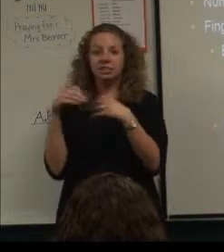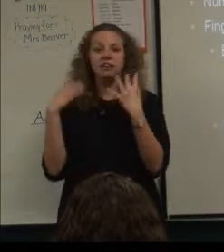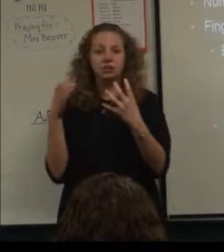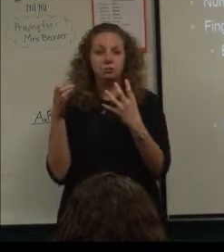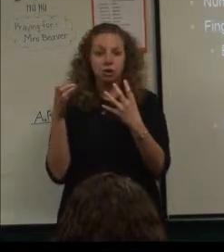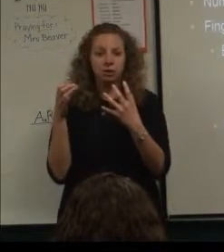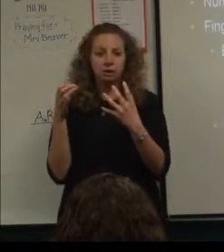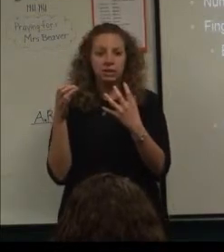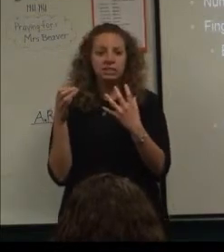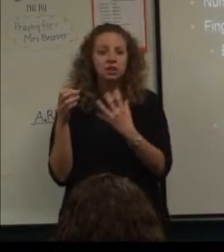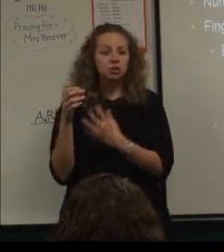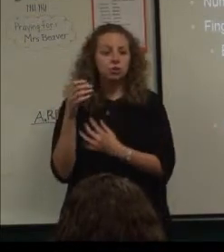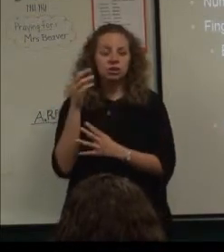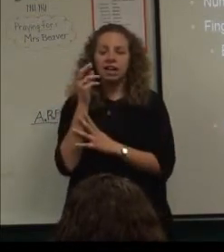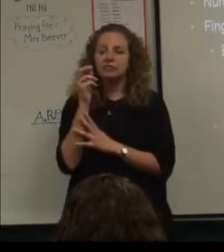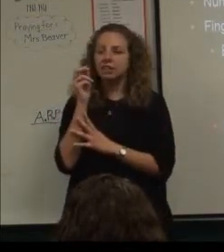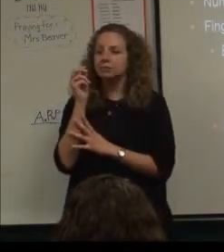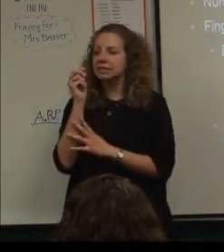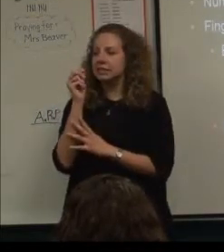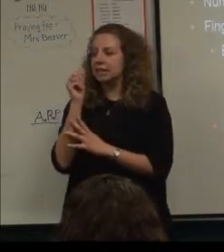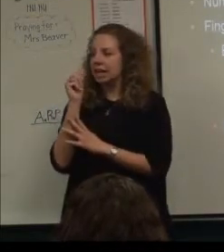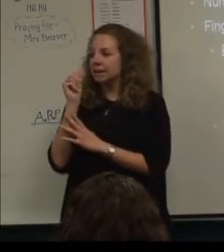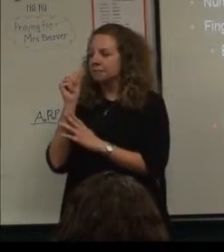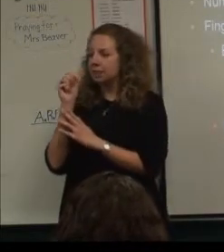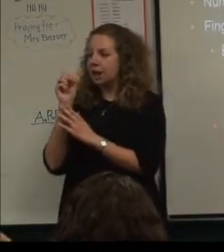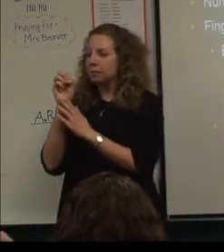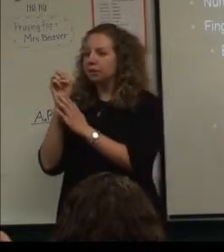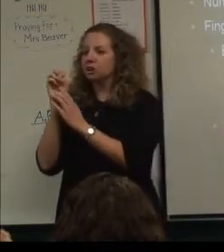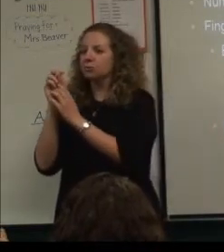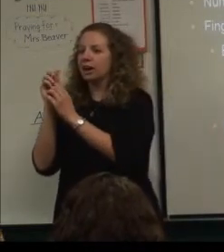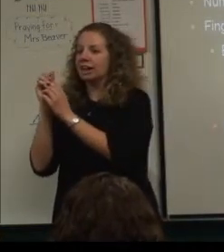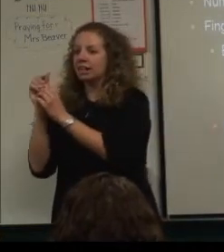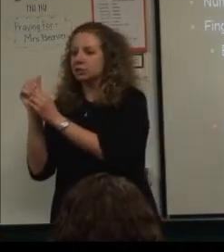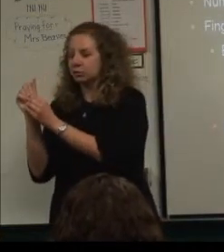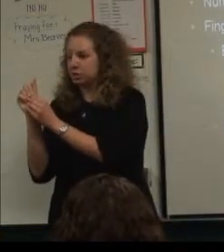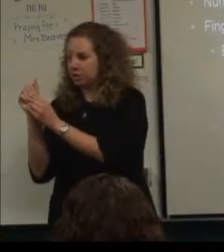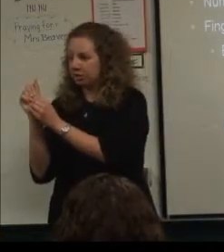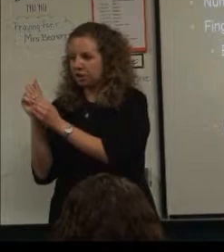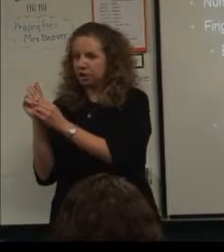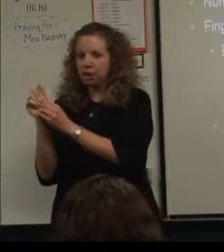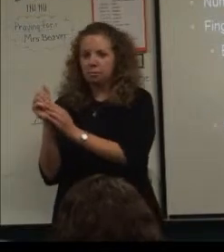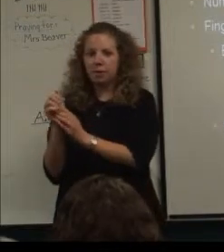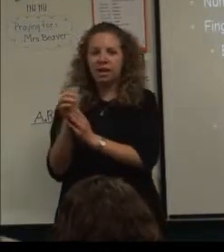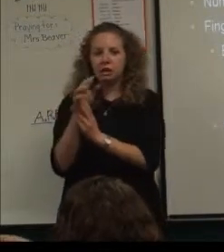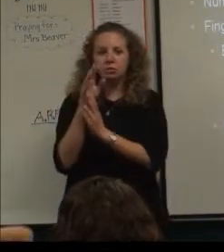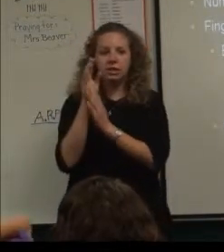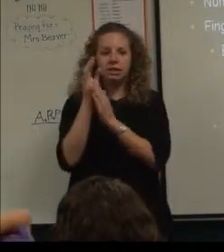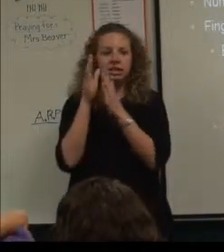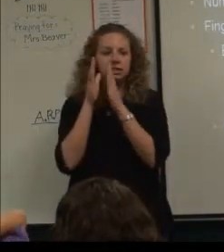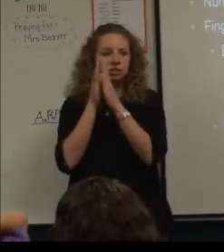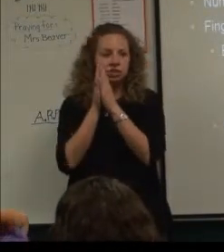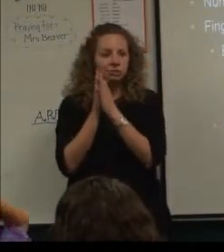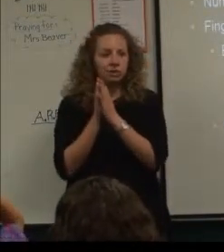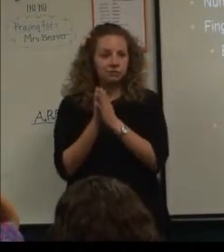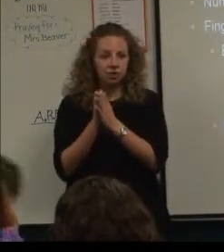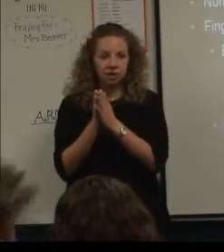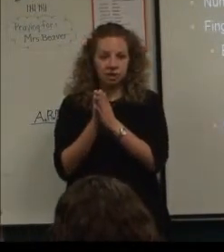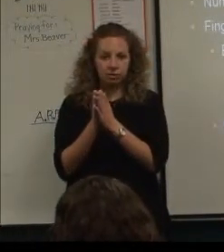together, you would know what it was. So a lot of times, then like a couple letters will kind of get squished together, but you would at least understand what the first letter